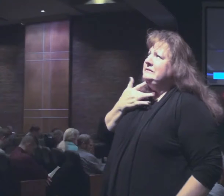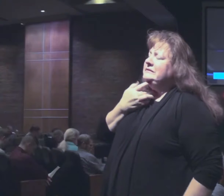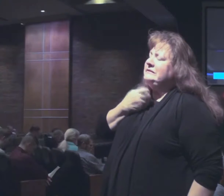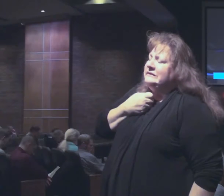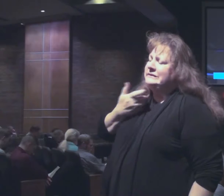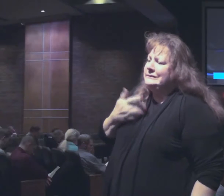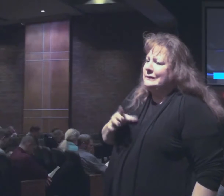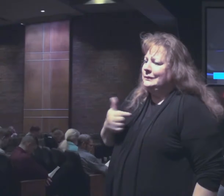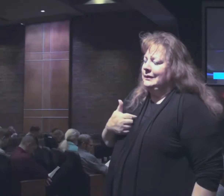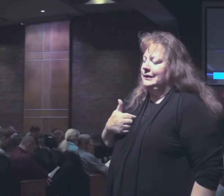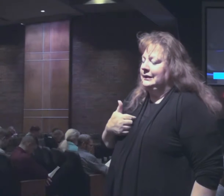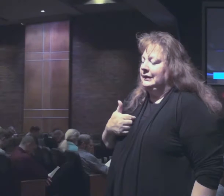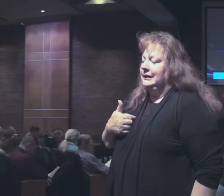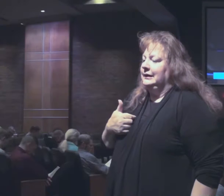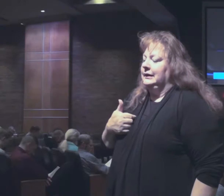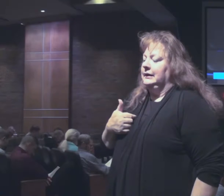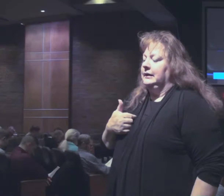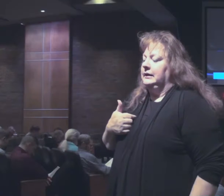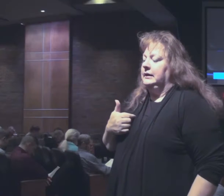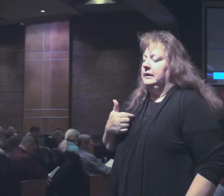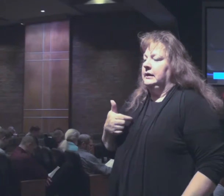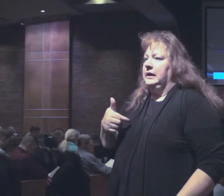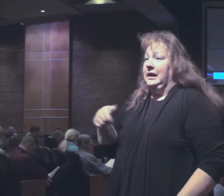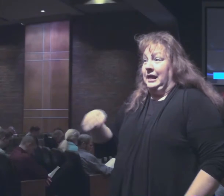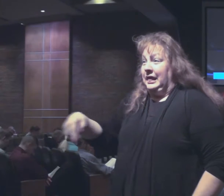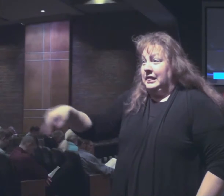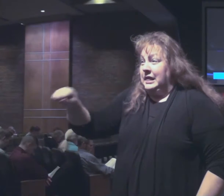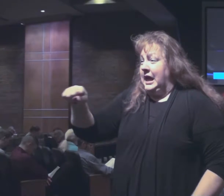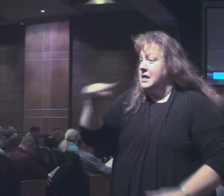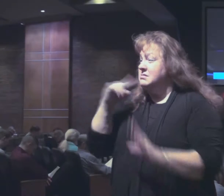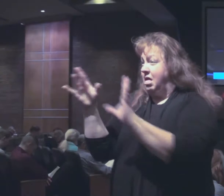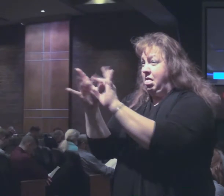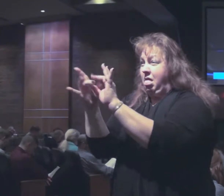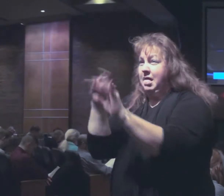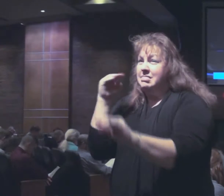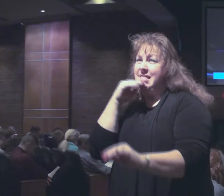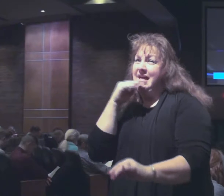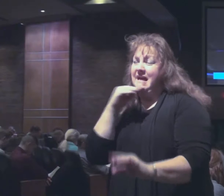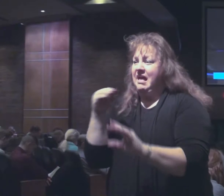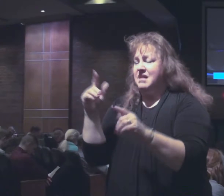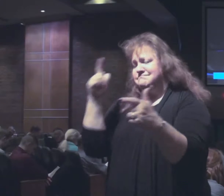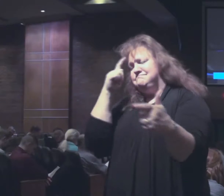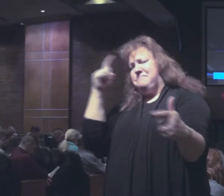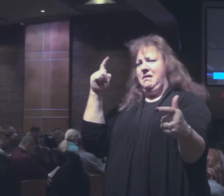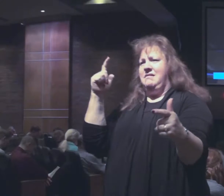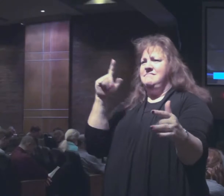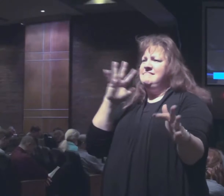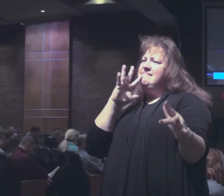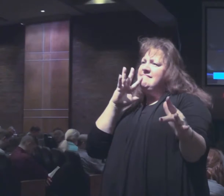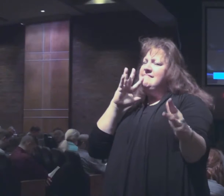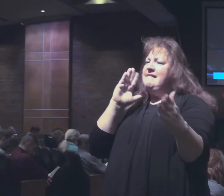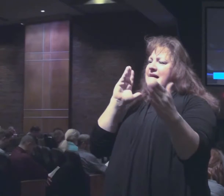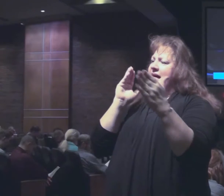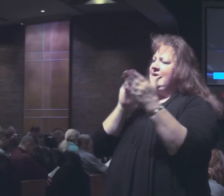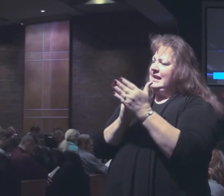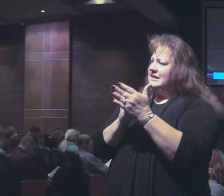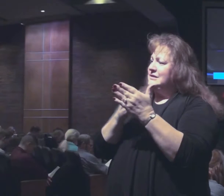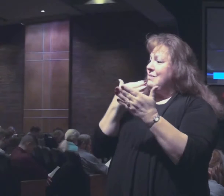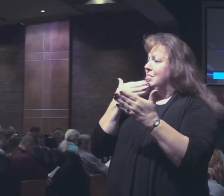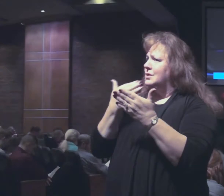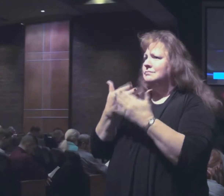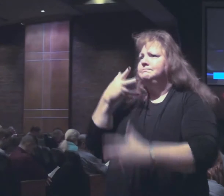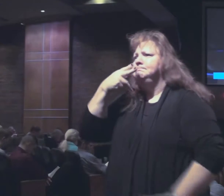Verse 18. Let the lying lips be mute, which speak arrogantly against the